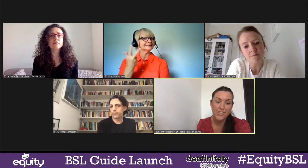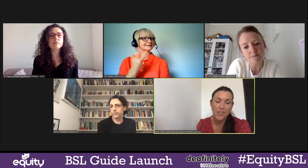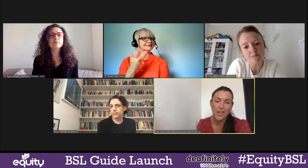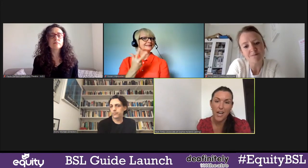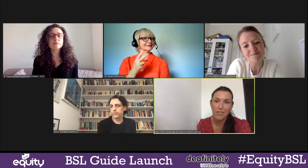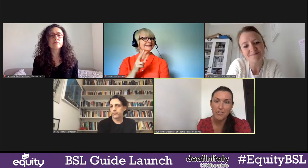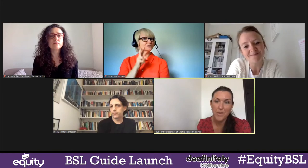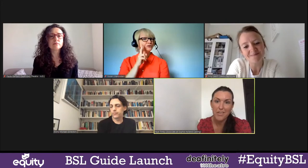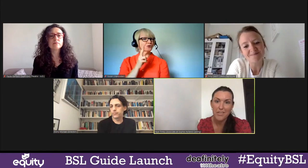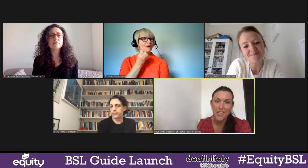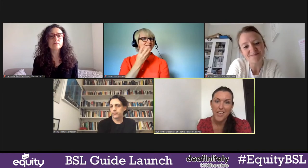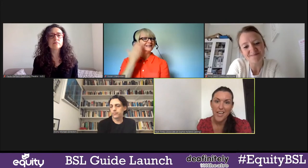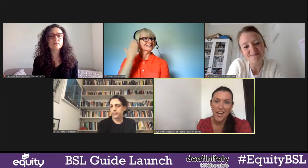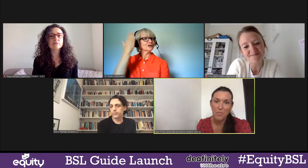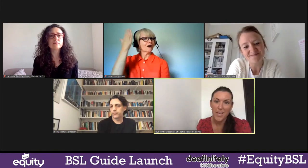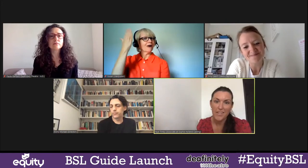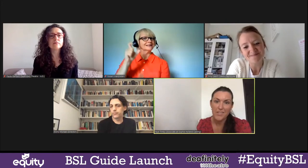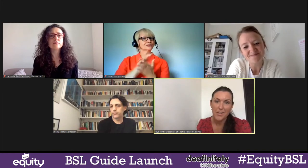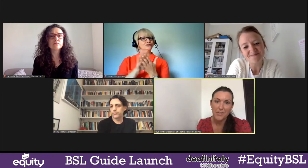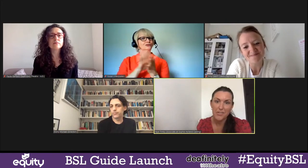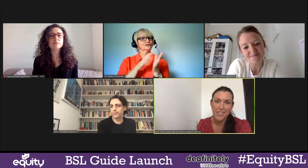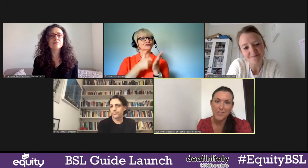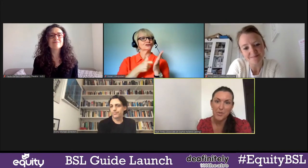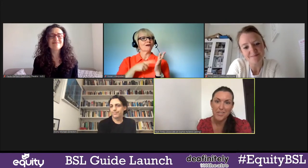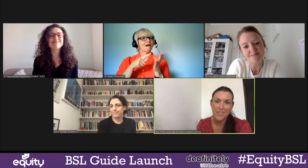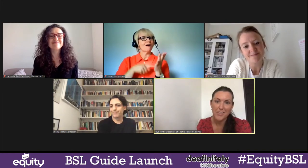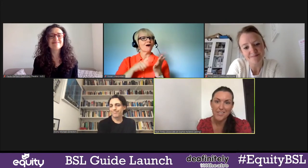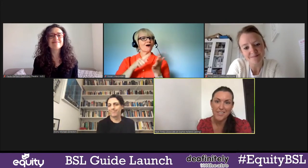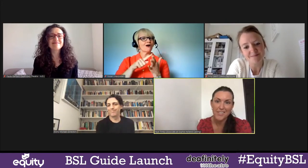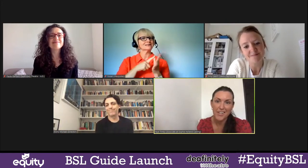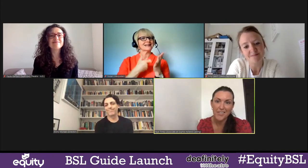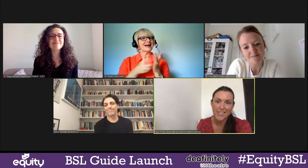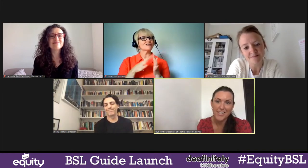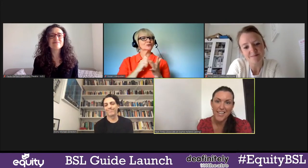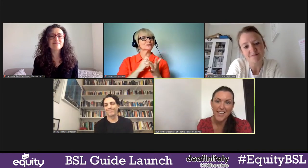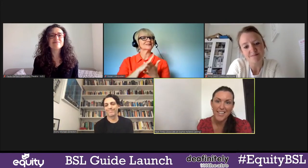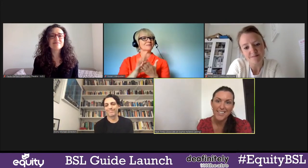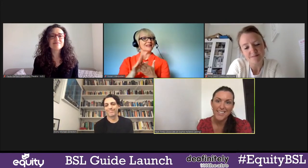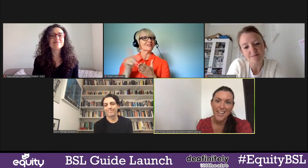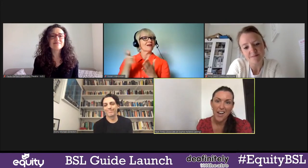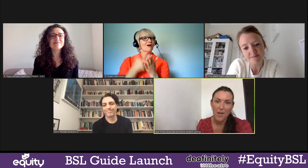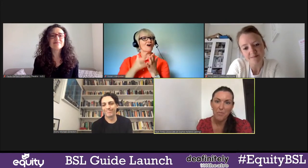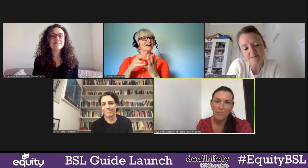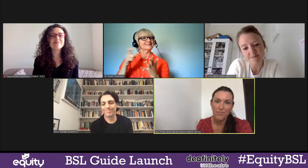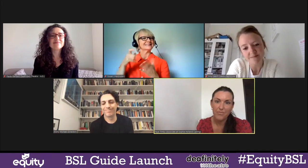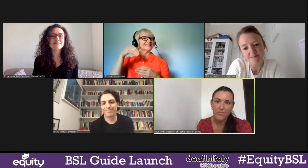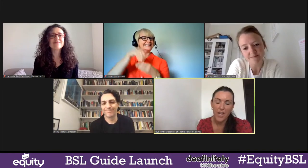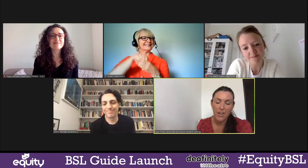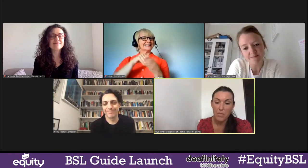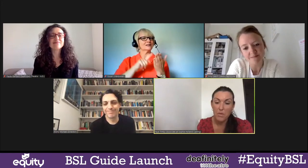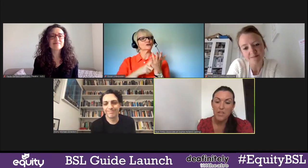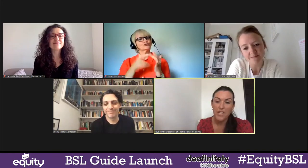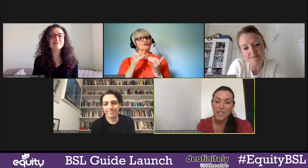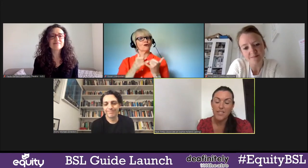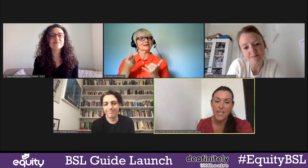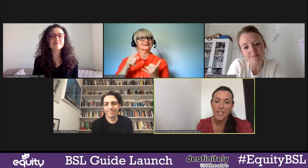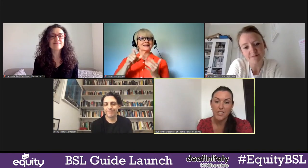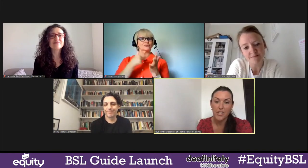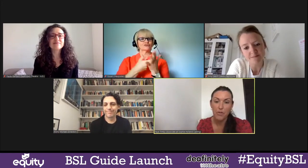Charlotte Arrowsmith play Cassandra in Troilus and Cressida at the RSC. And I remember the next day, actually, I wrote